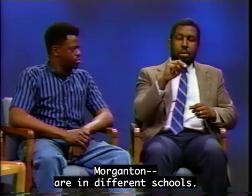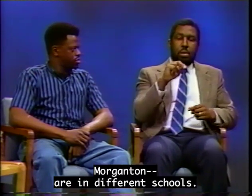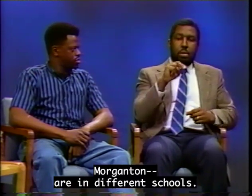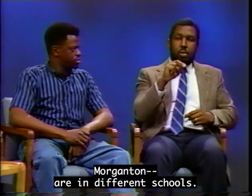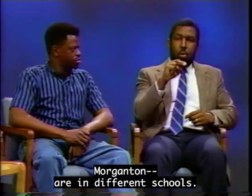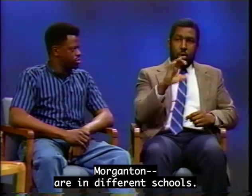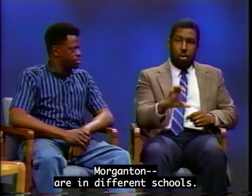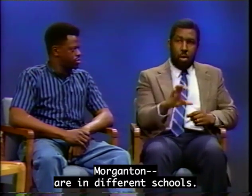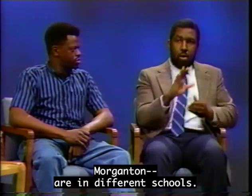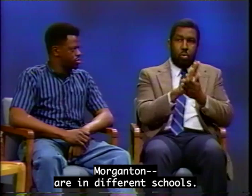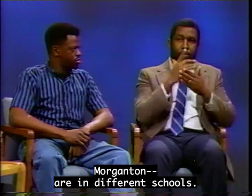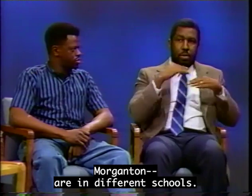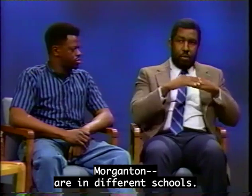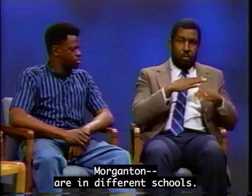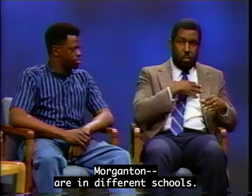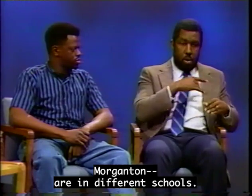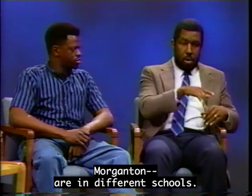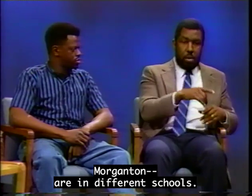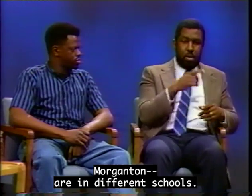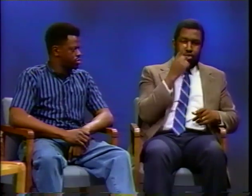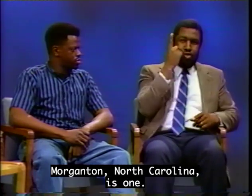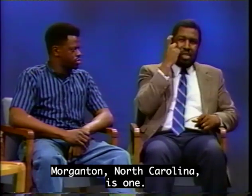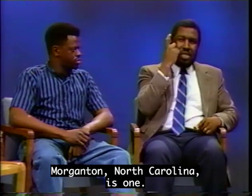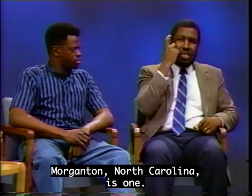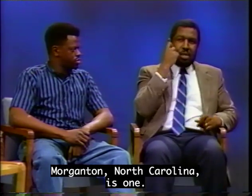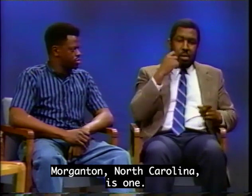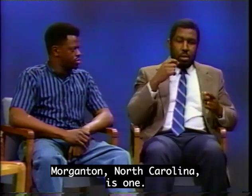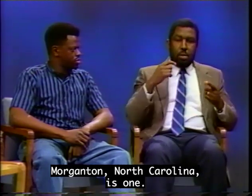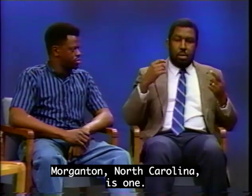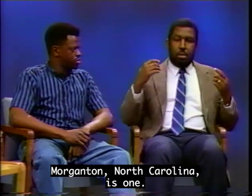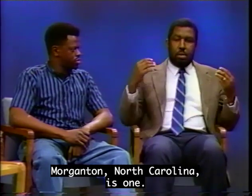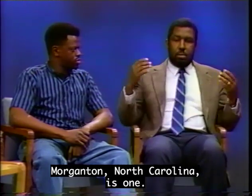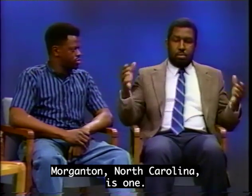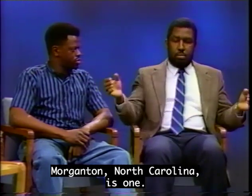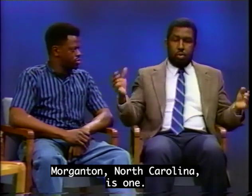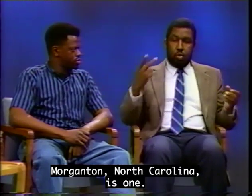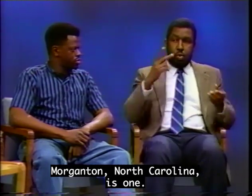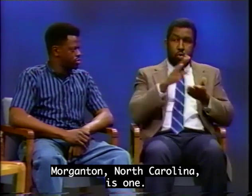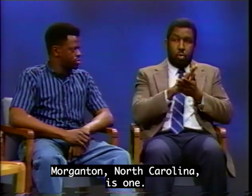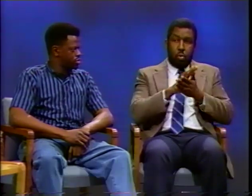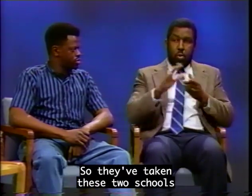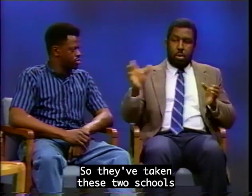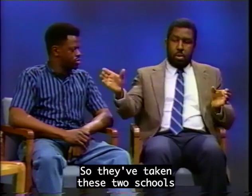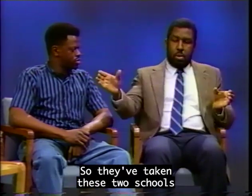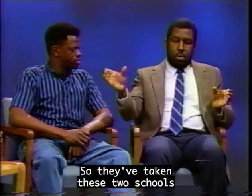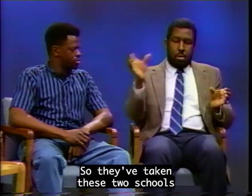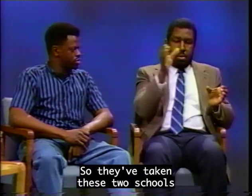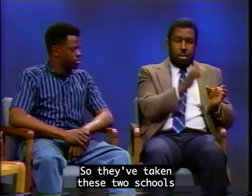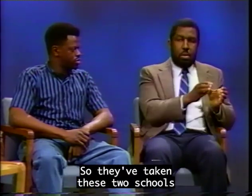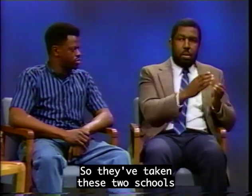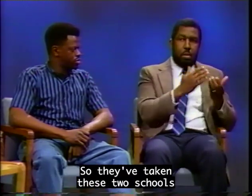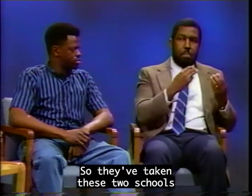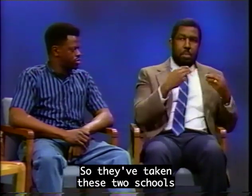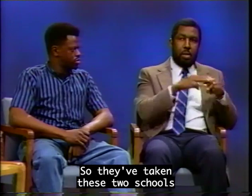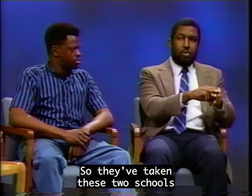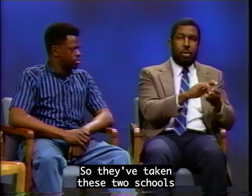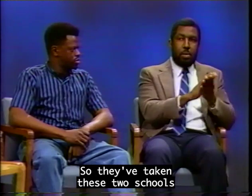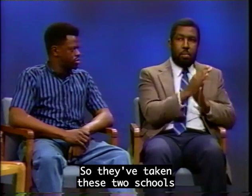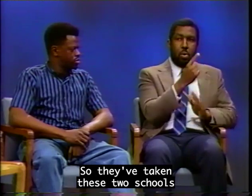Morganton, are in different schools. Morganton, North Carolina is one. So they've taken these two